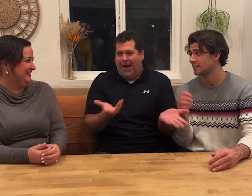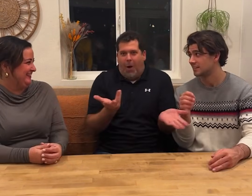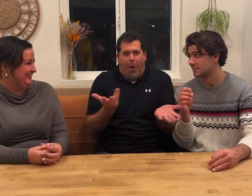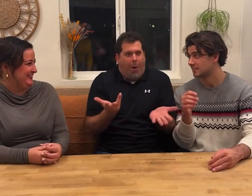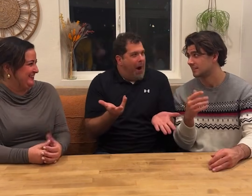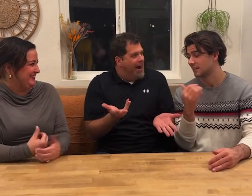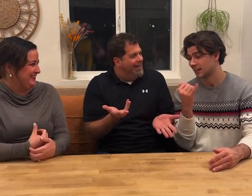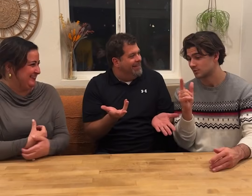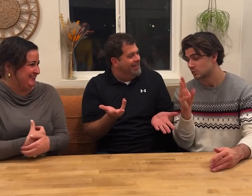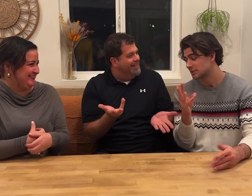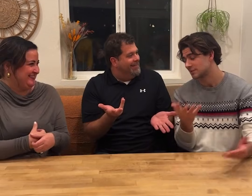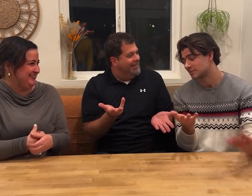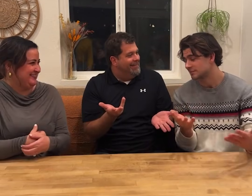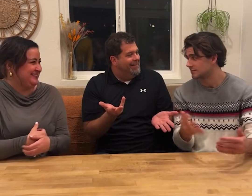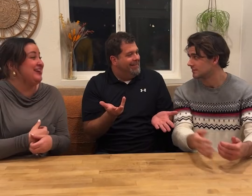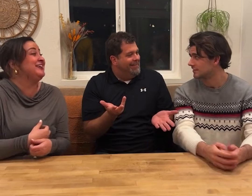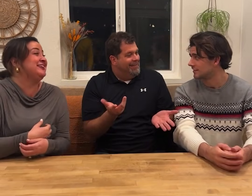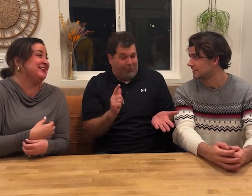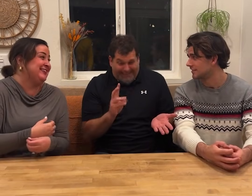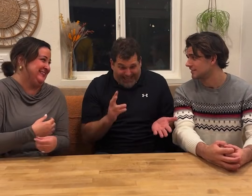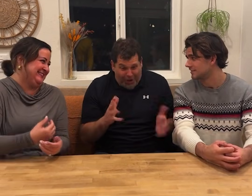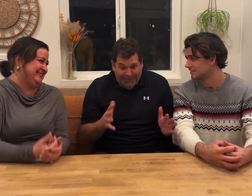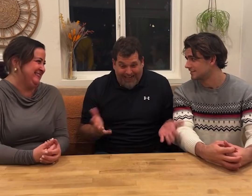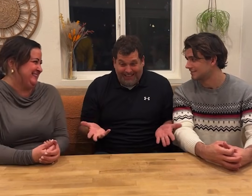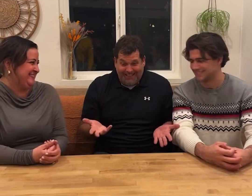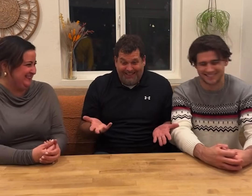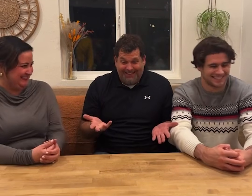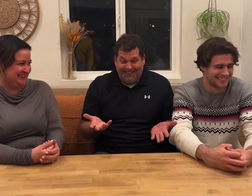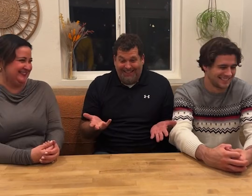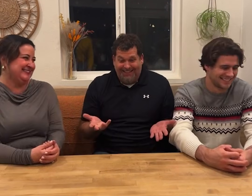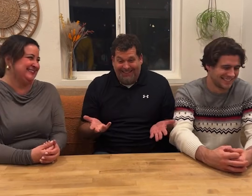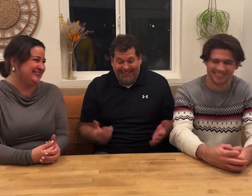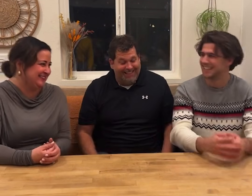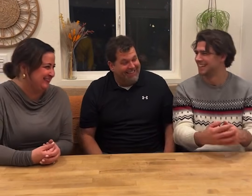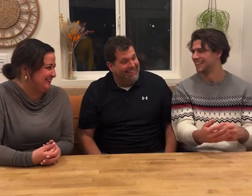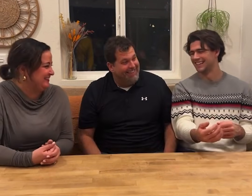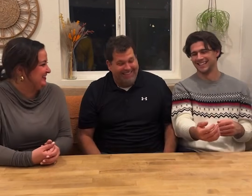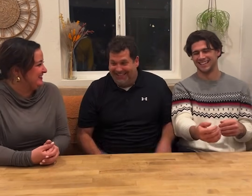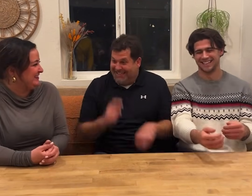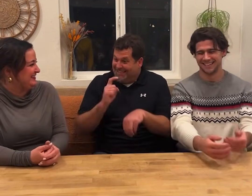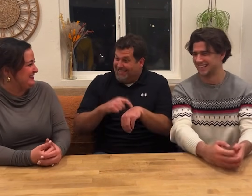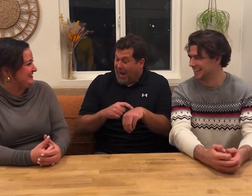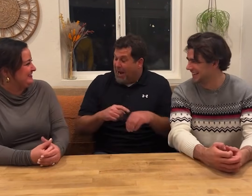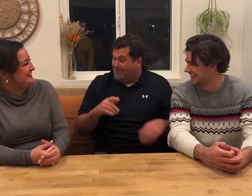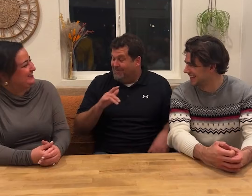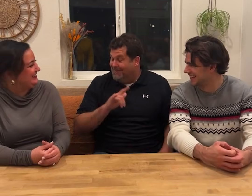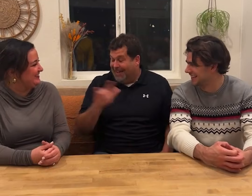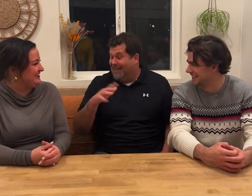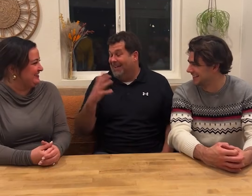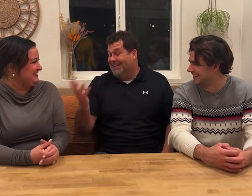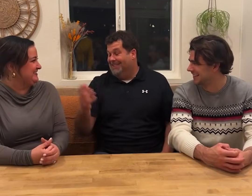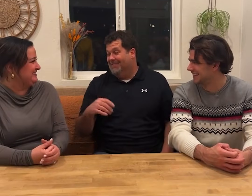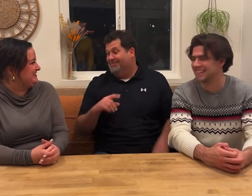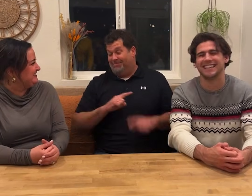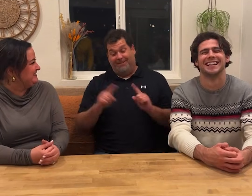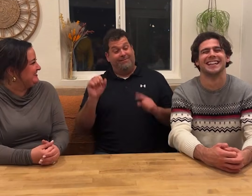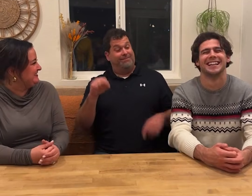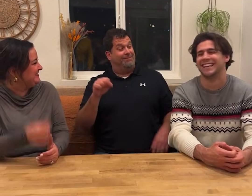him 25 years now. 26, Dad. 27. Look, 26. Already 26 years. So, wow, time really does